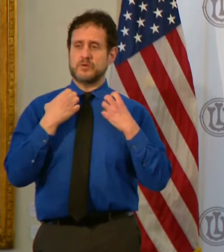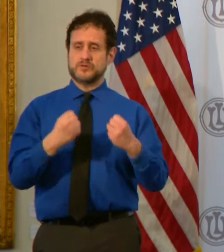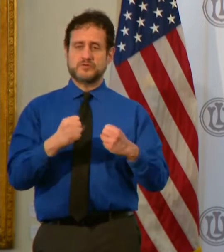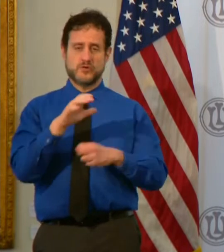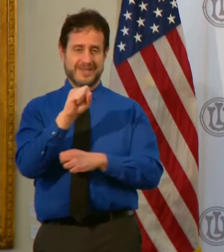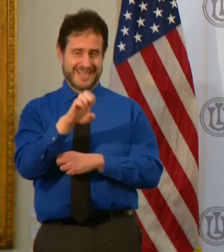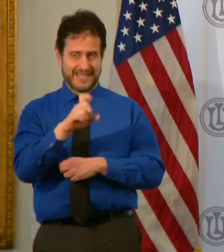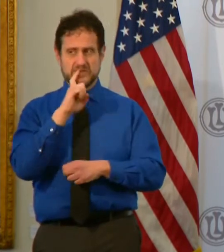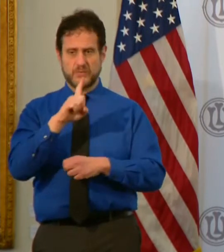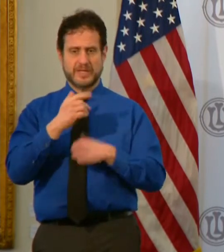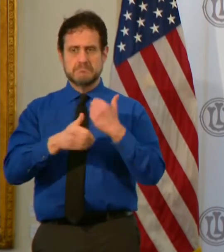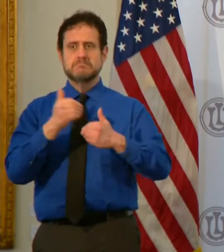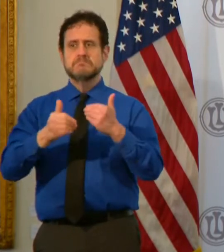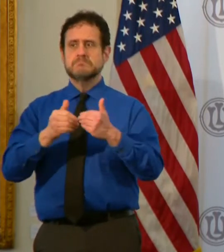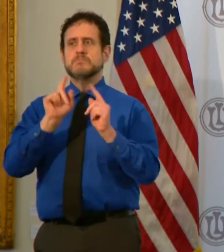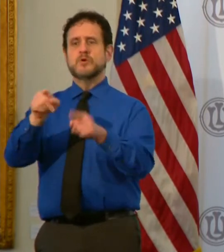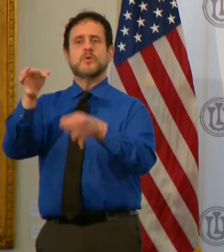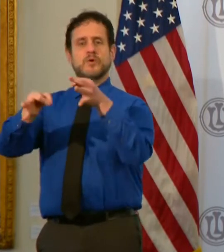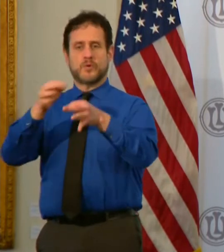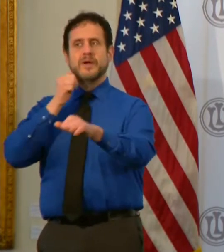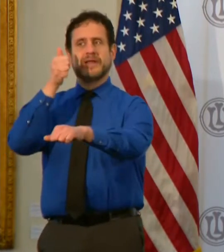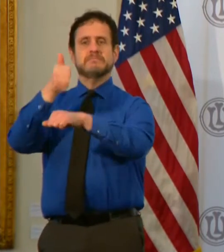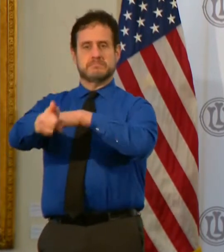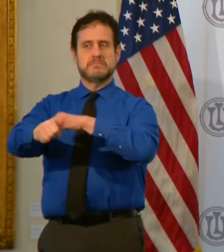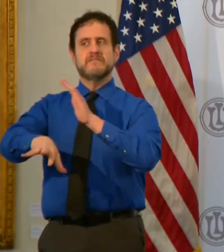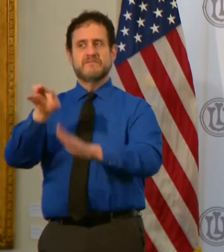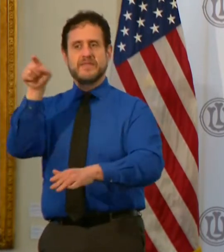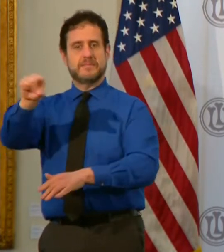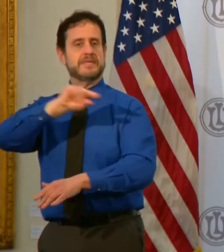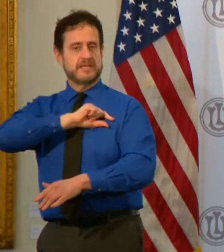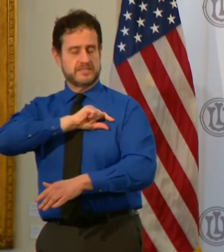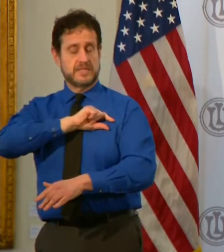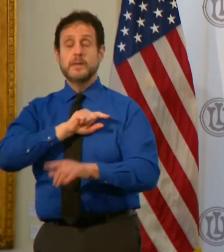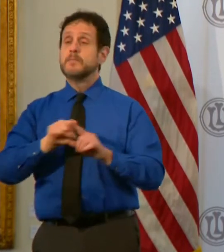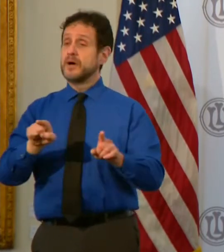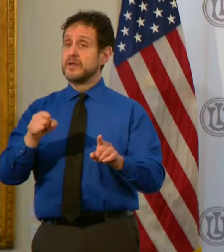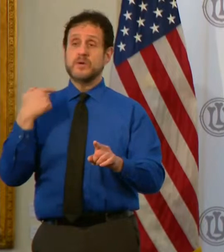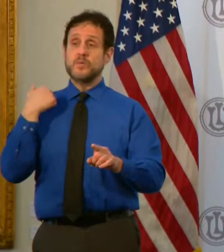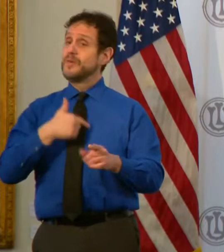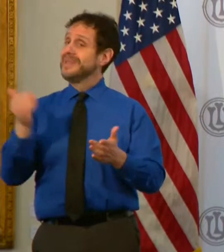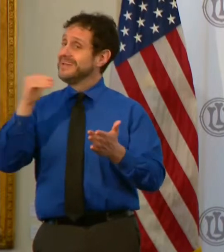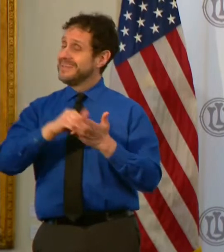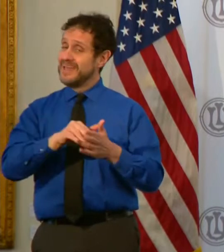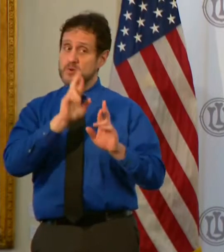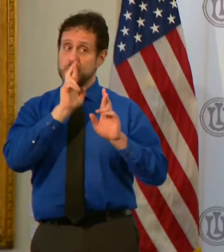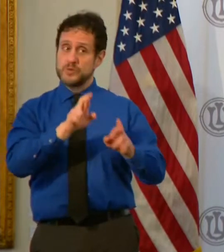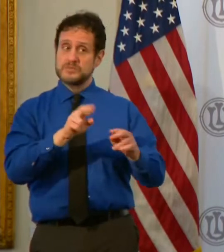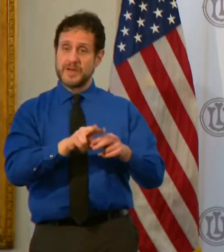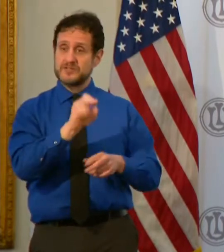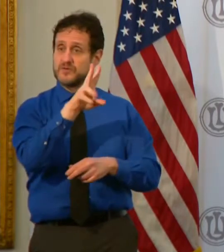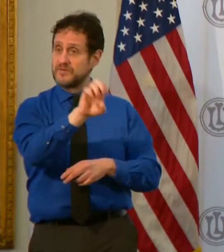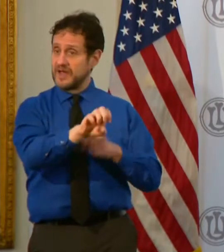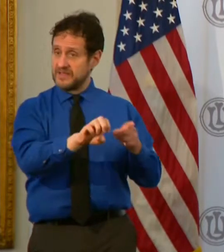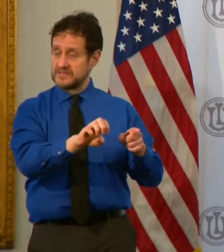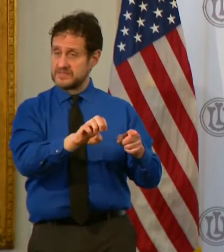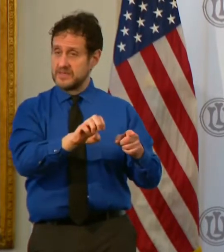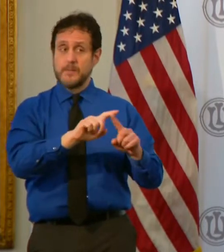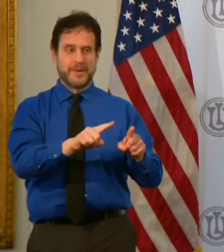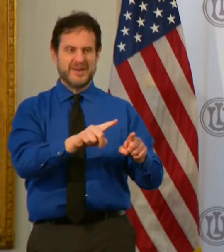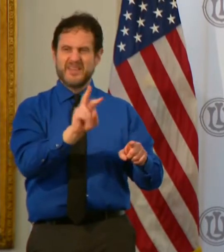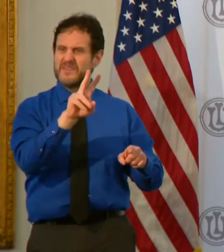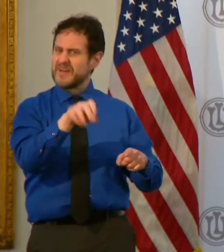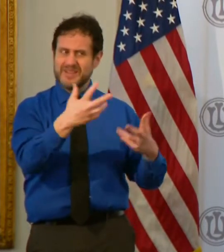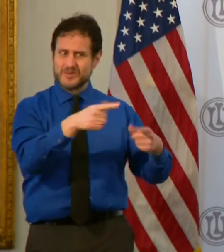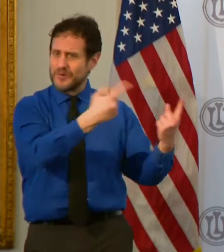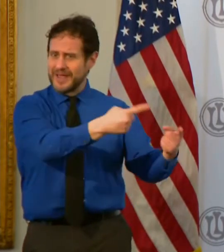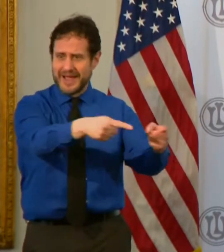to conviction. But I want to again say that we respond to violence. Even again, when we interrogate, when people make